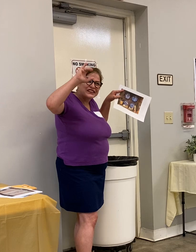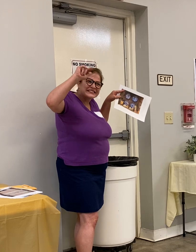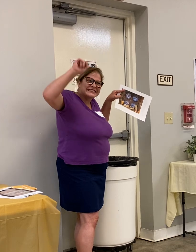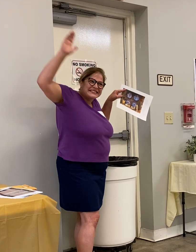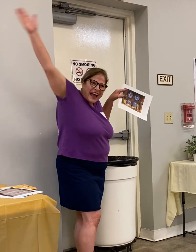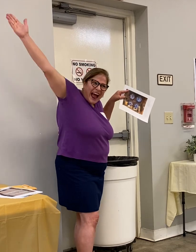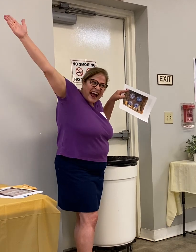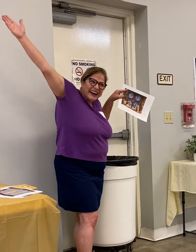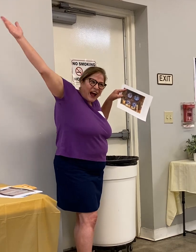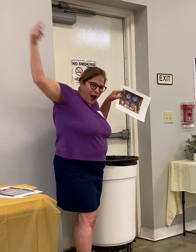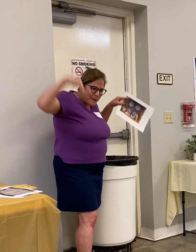way up there?